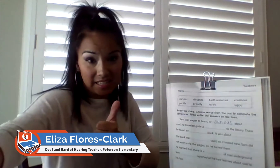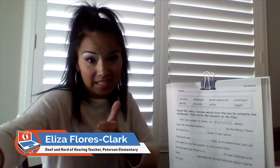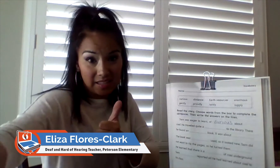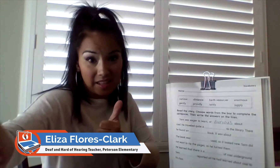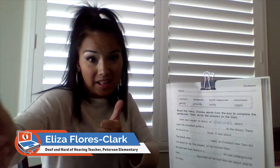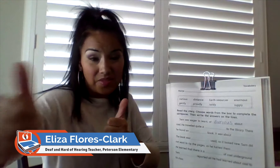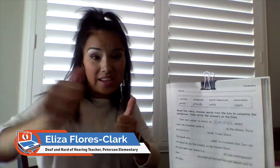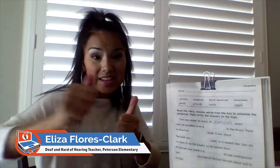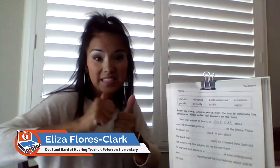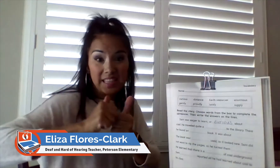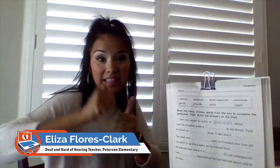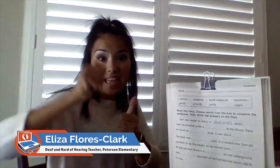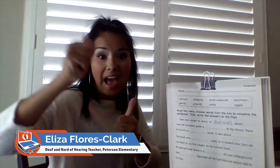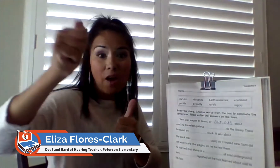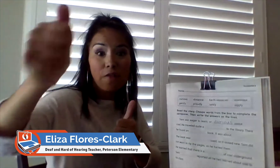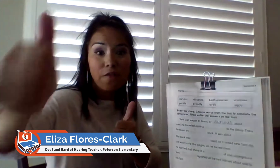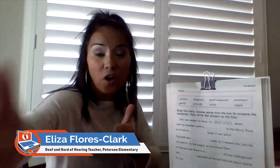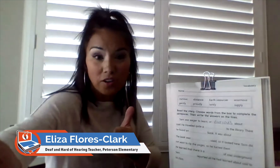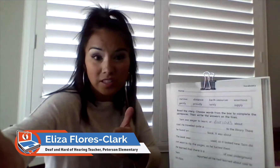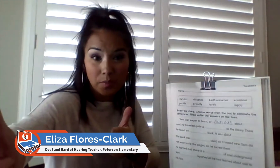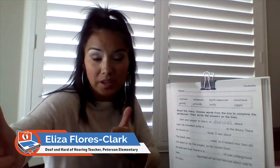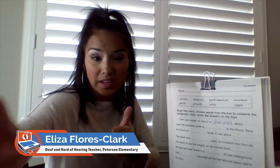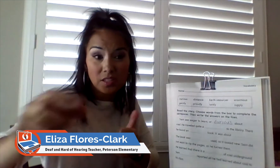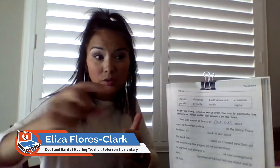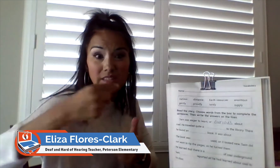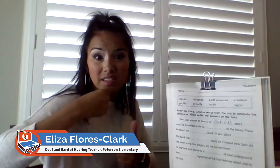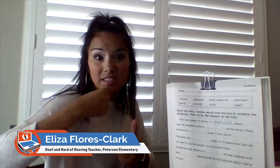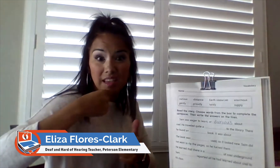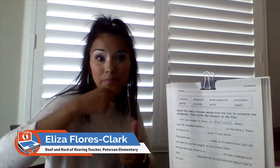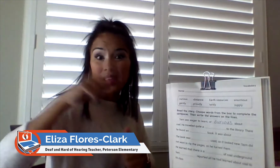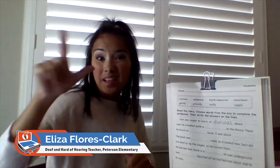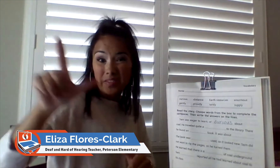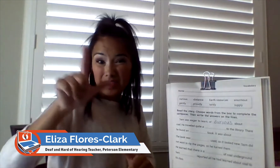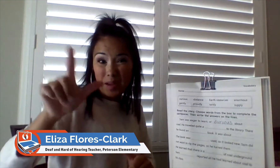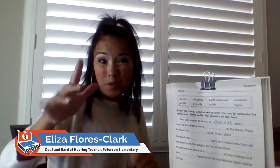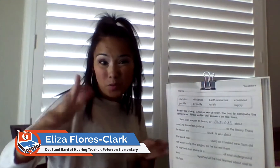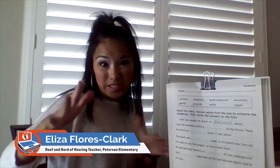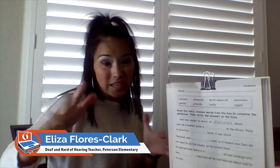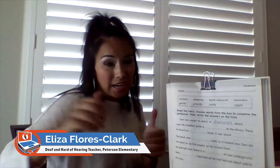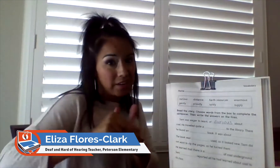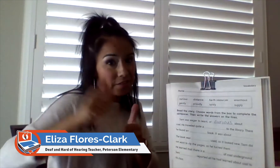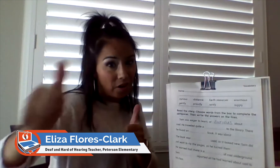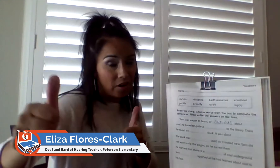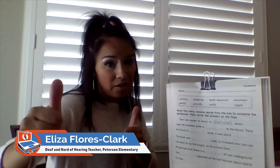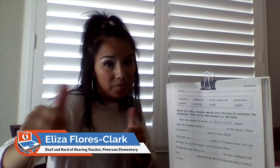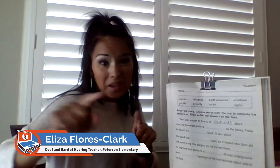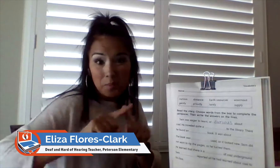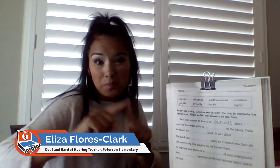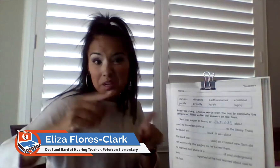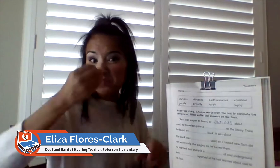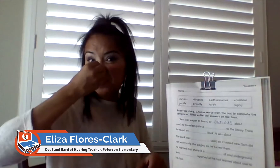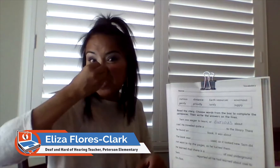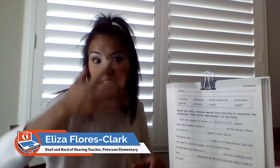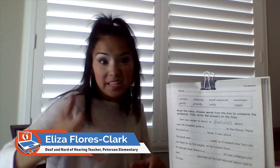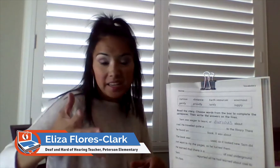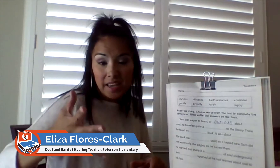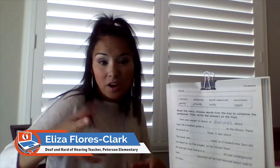distance. That is how far something is. So this is saying the library was kind of far, but he didn't care.